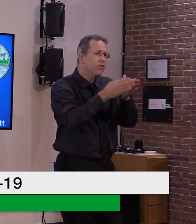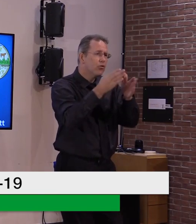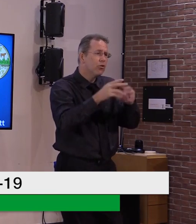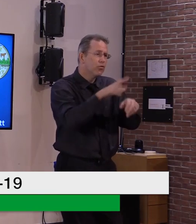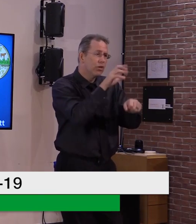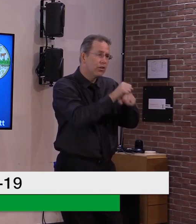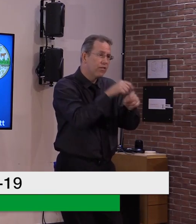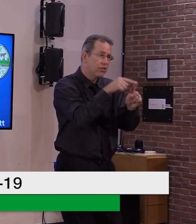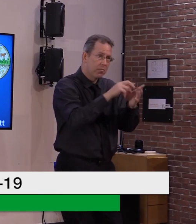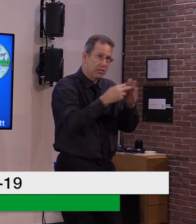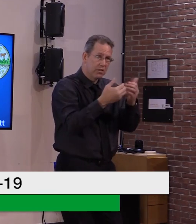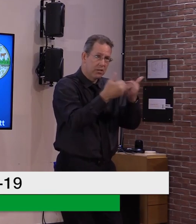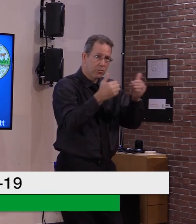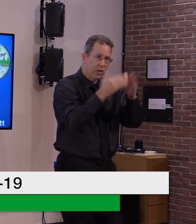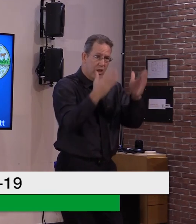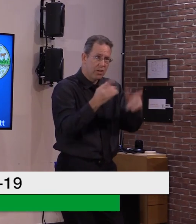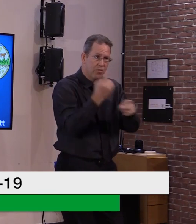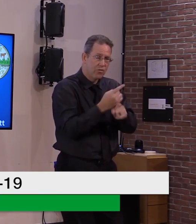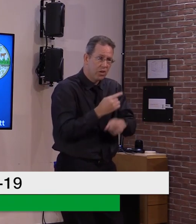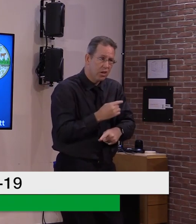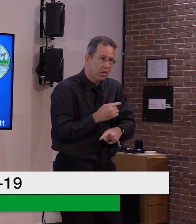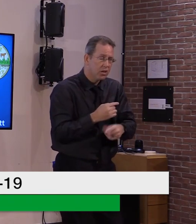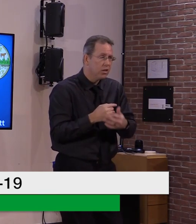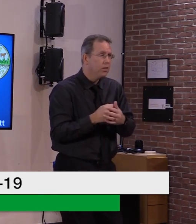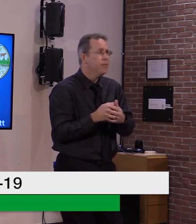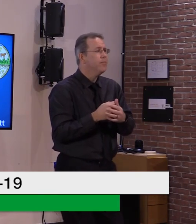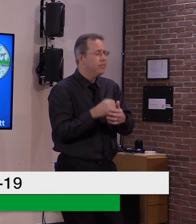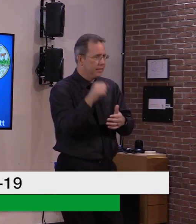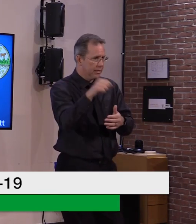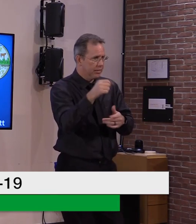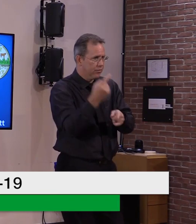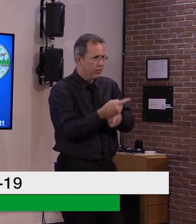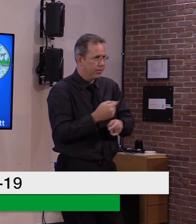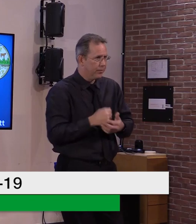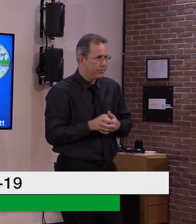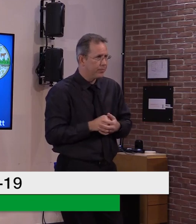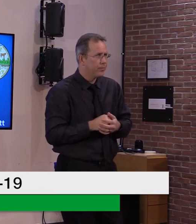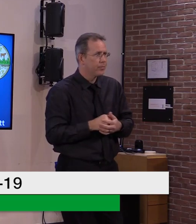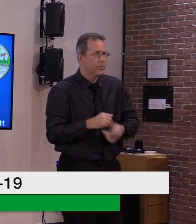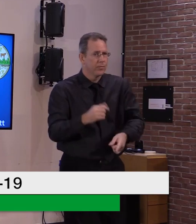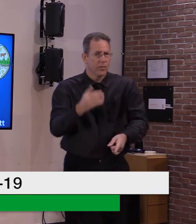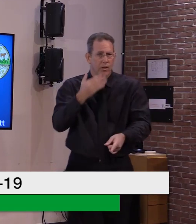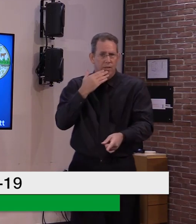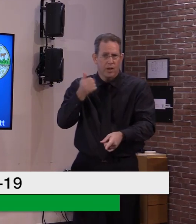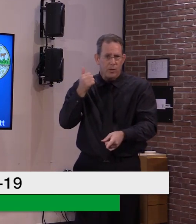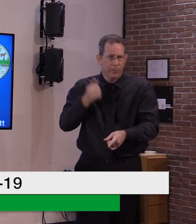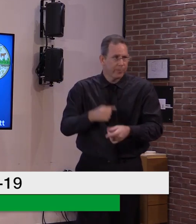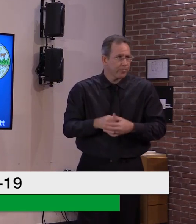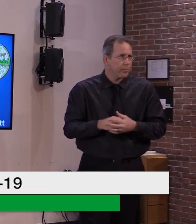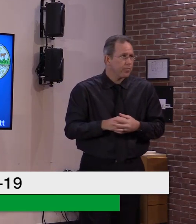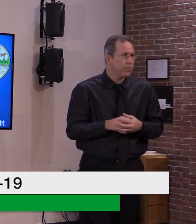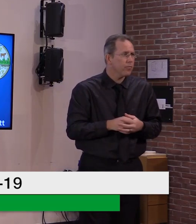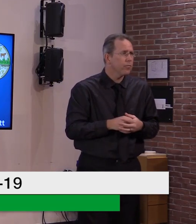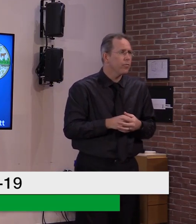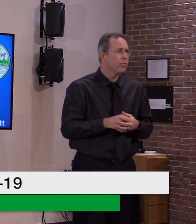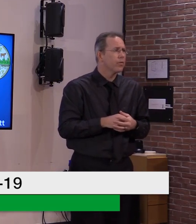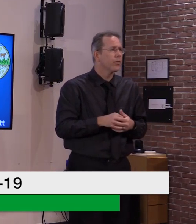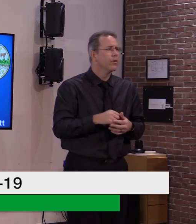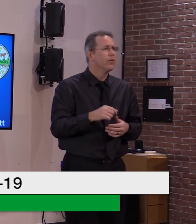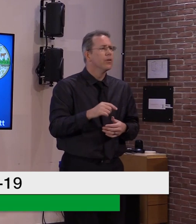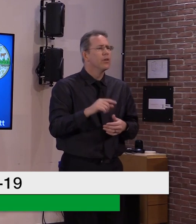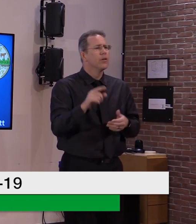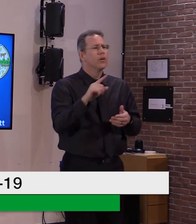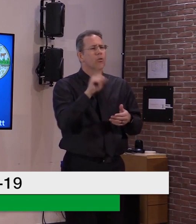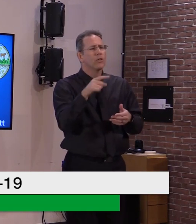thank you i have a question first thank you very much secretary curley a quick question for secretary smith will there be increased testing